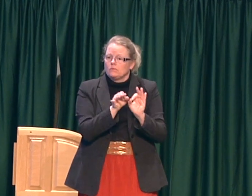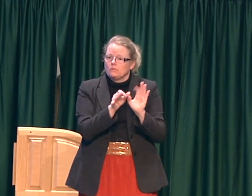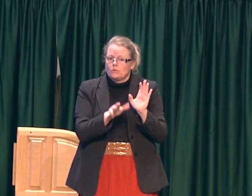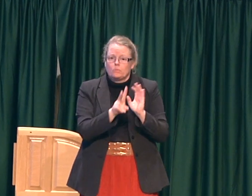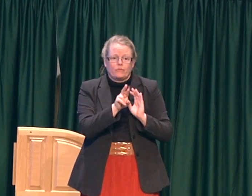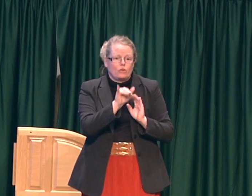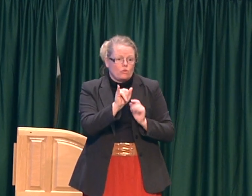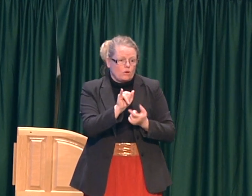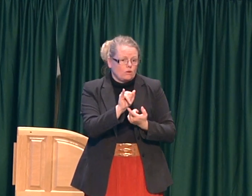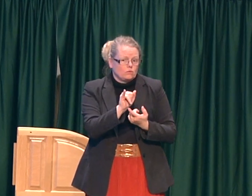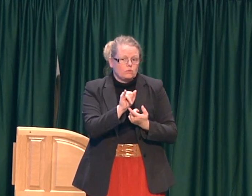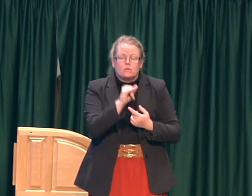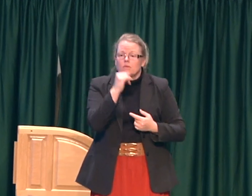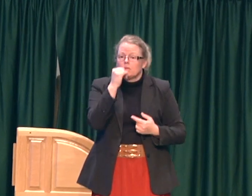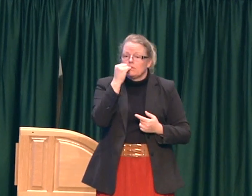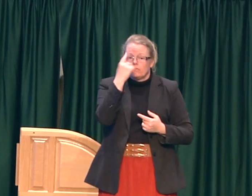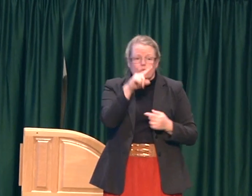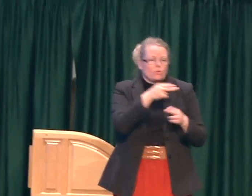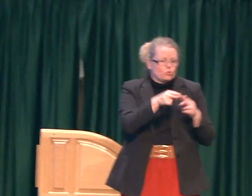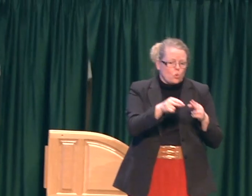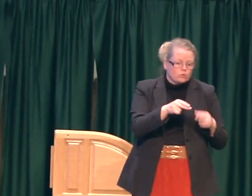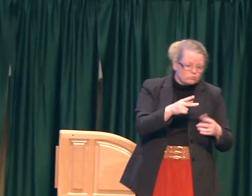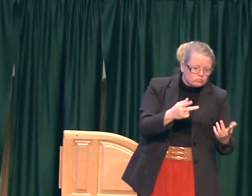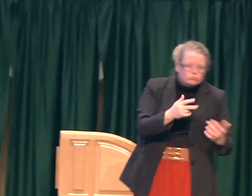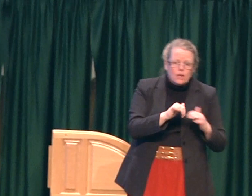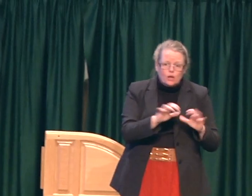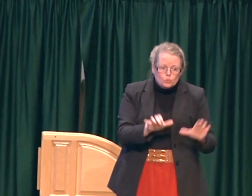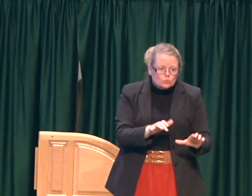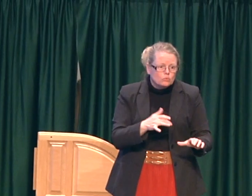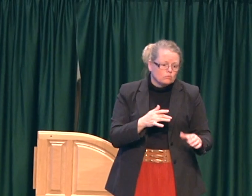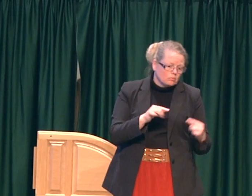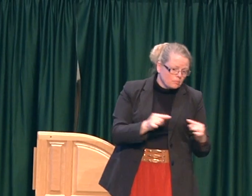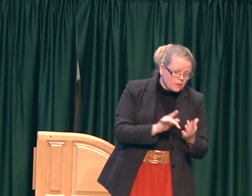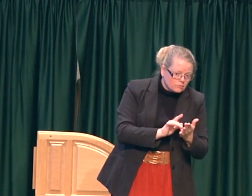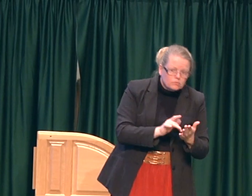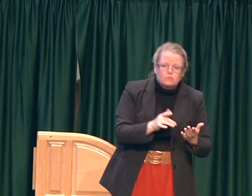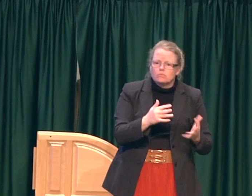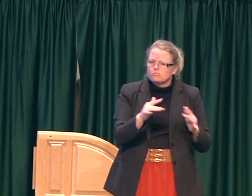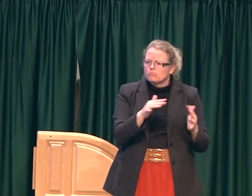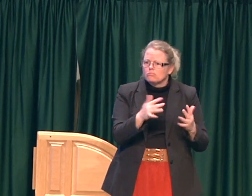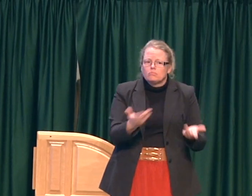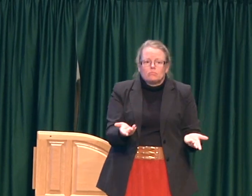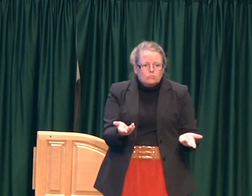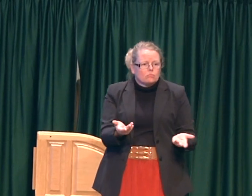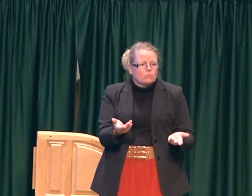VRI could be utilized for the nurse checks at those times, just for those very short periods of time, to check in, do a